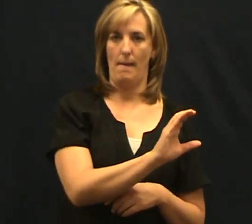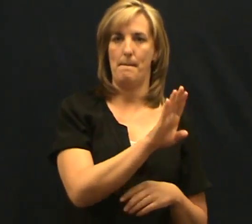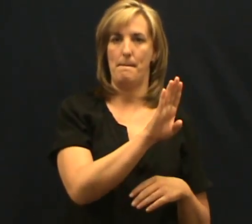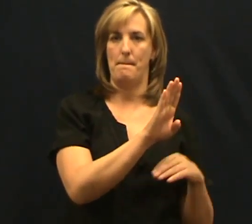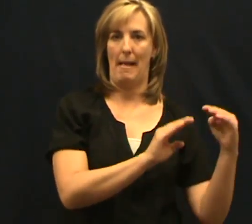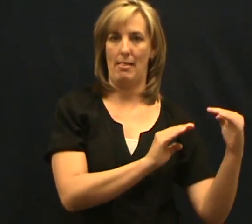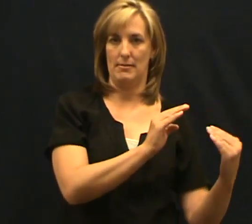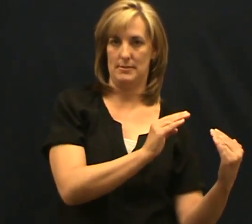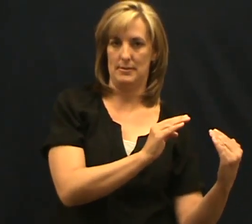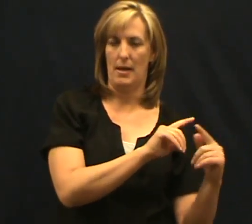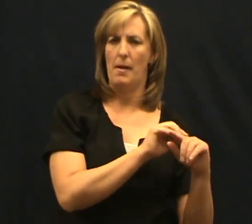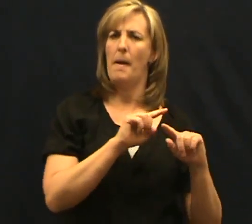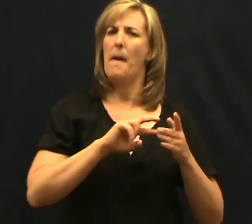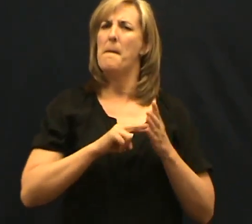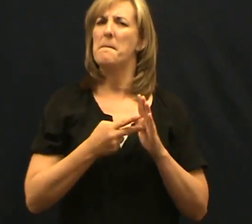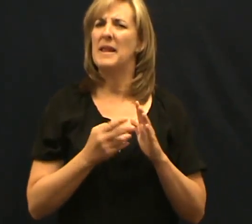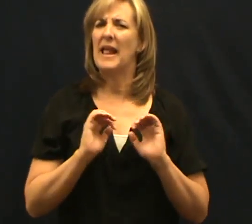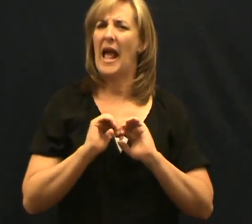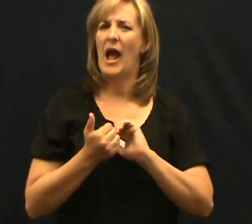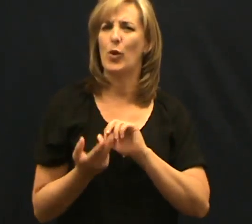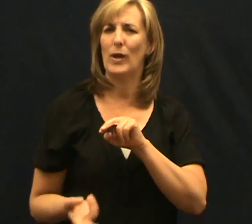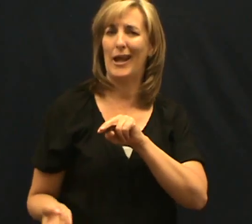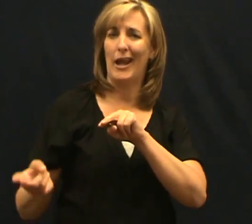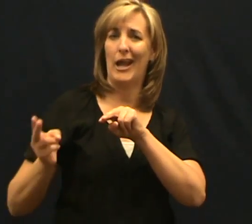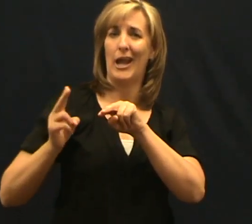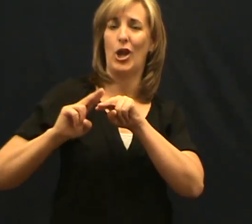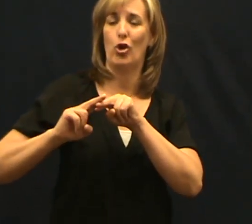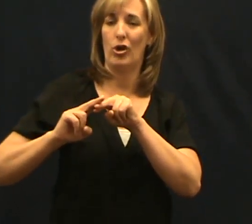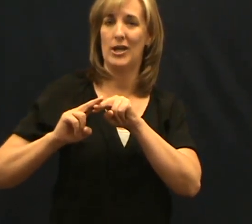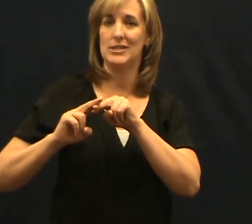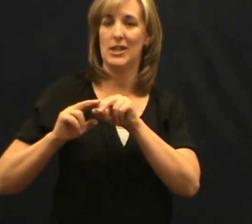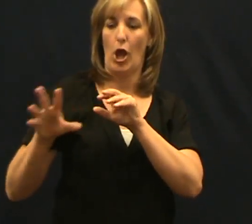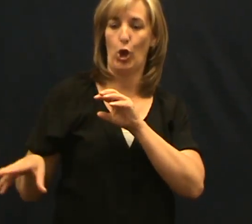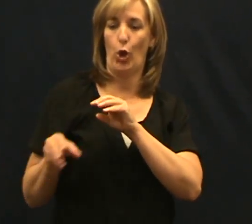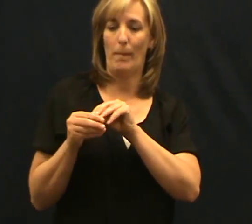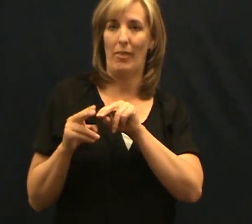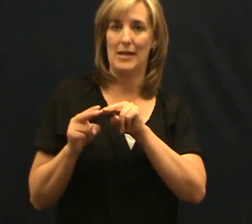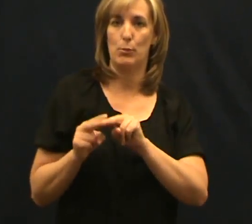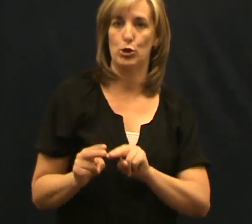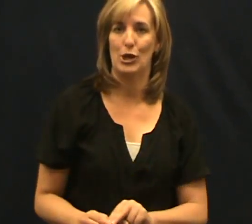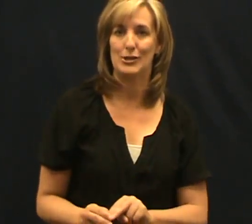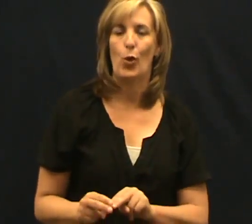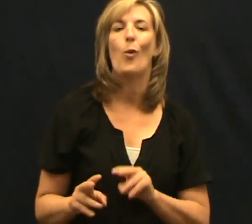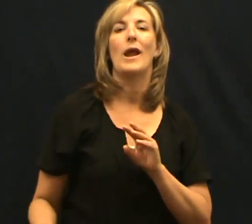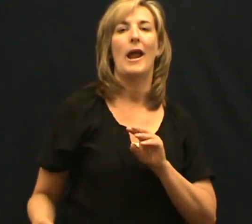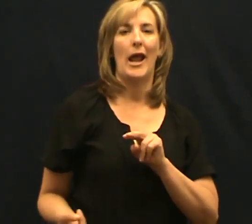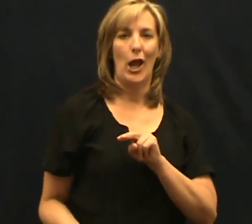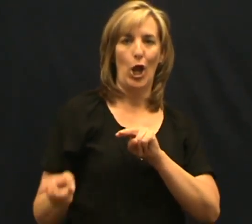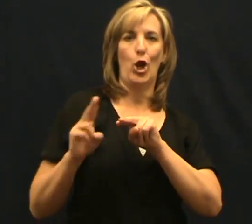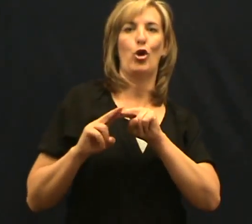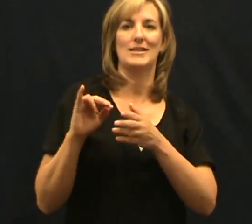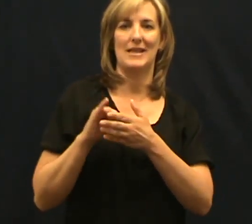we increase accumulated depreciation? We increase it with a credit. How do we increase depreciation expense?